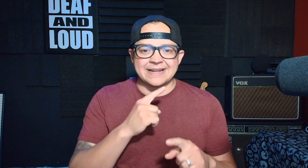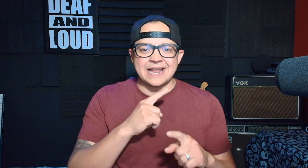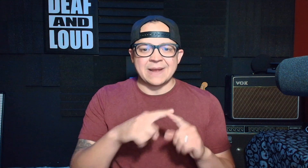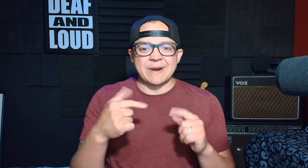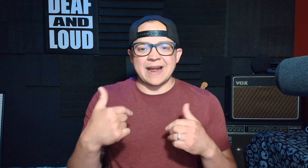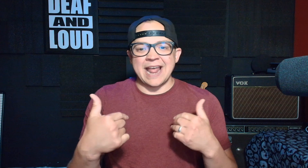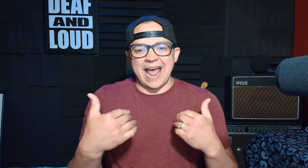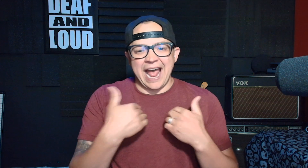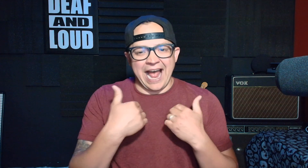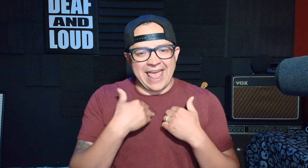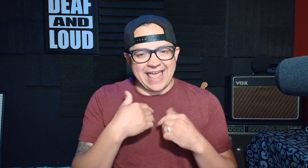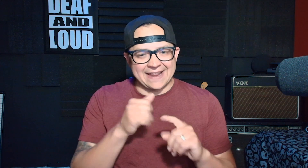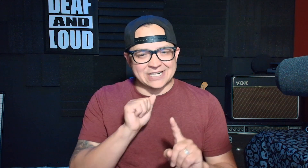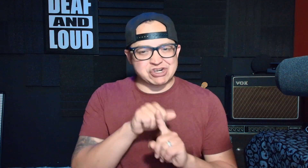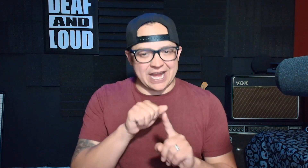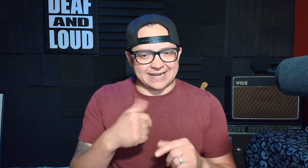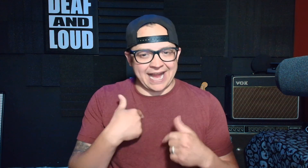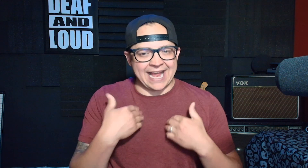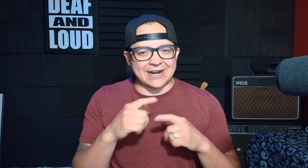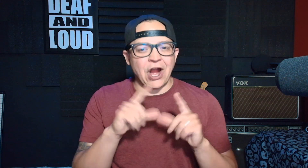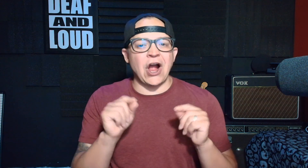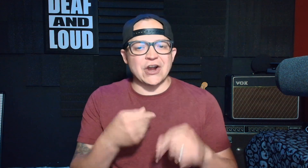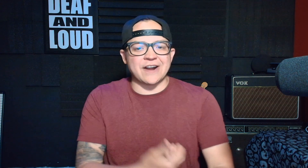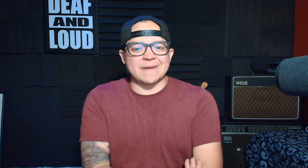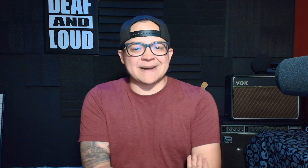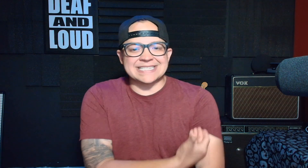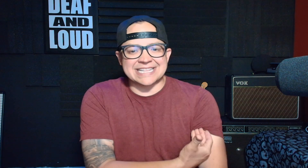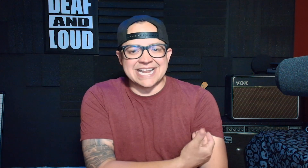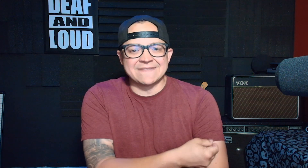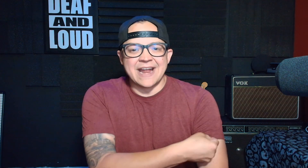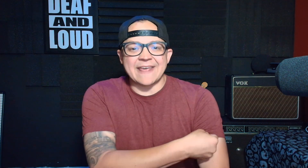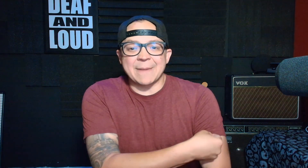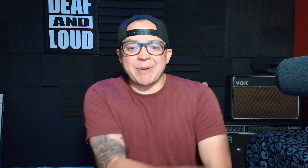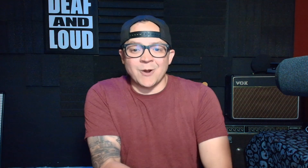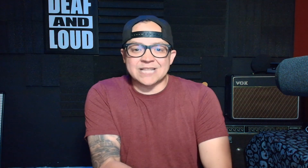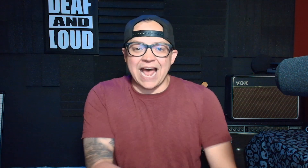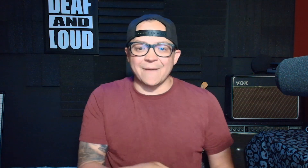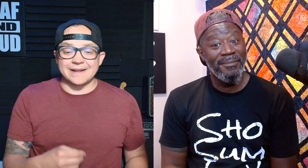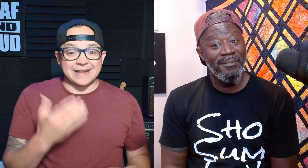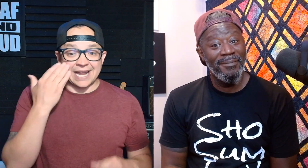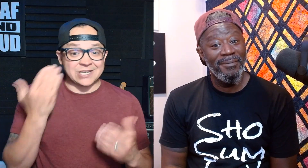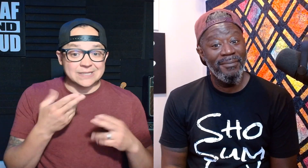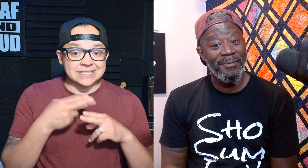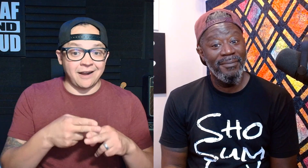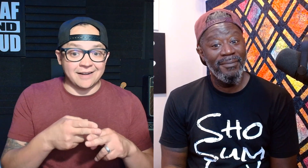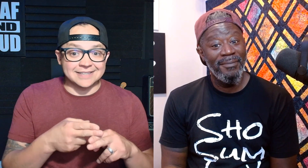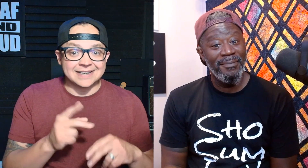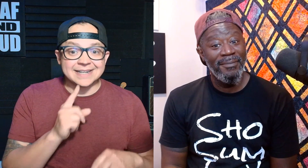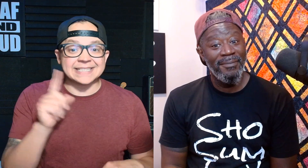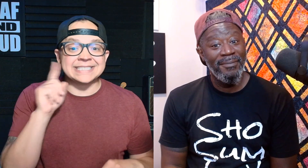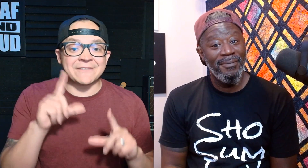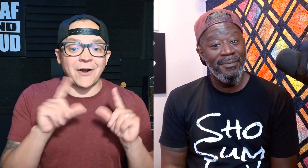ideas. But I had a trick. I had a card up my sleeve that I pulled out. And you know what it's